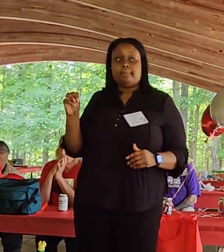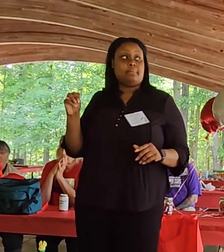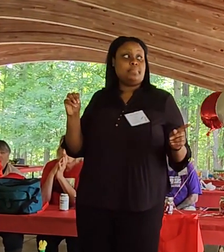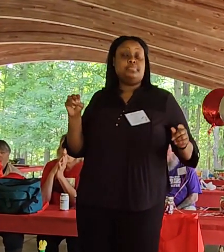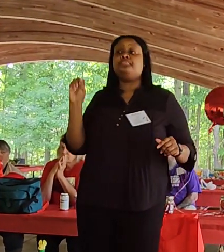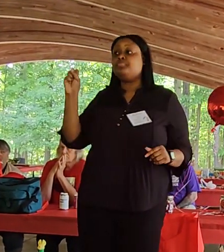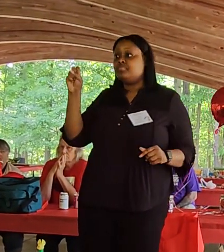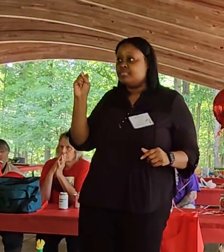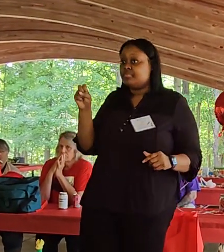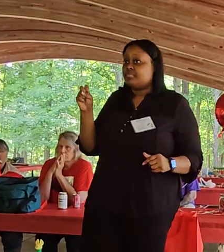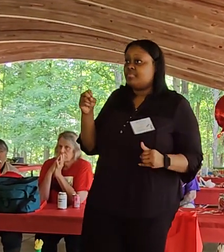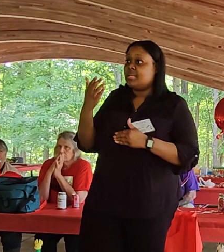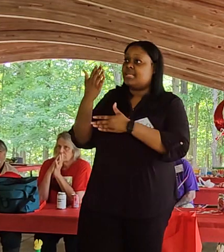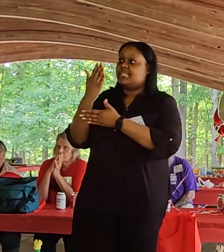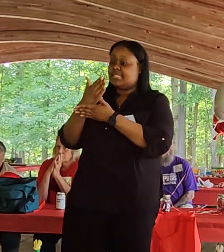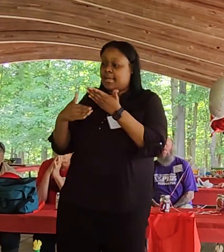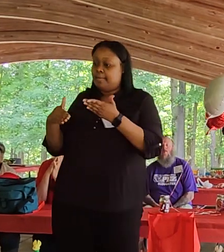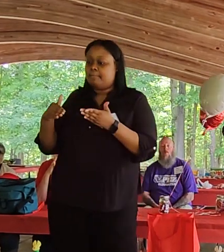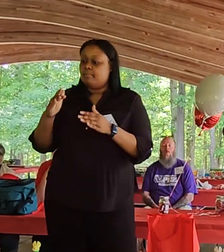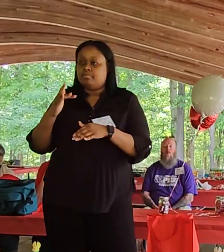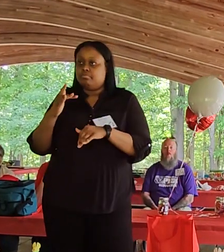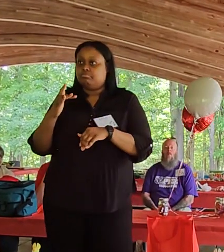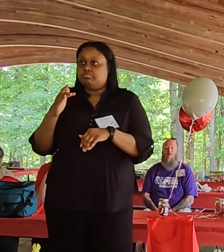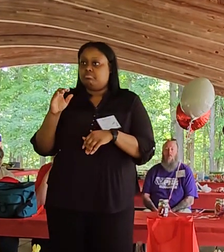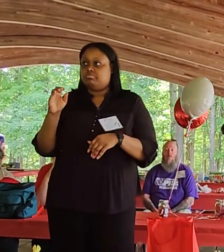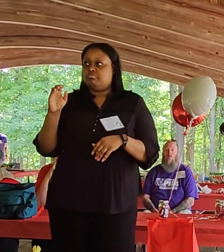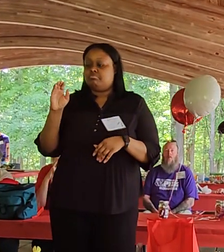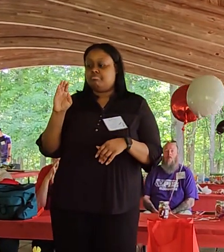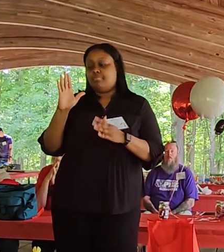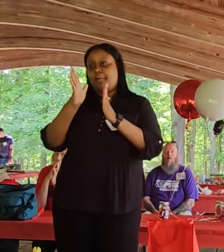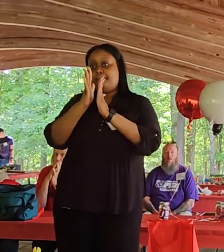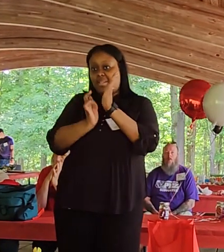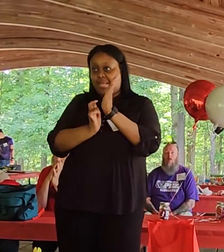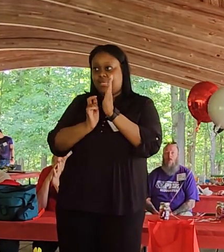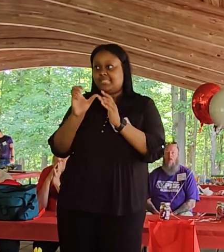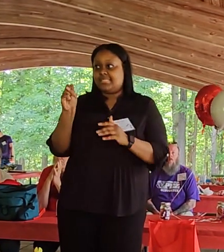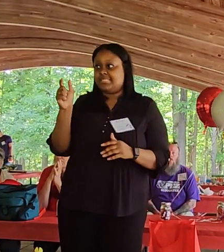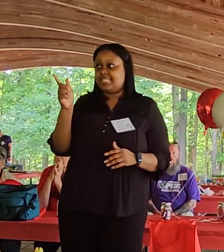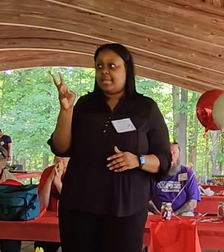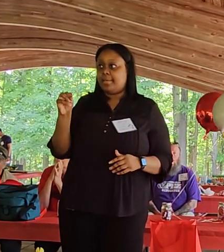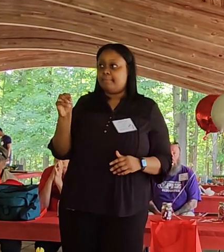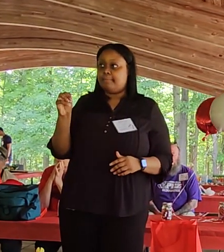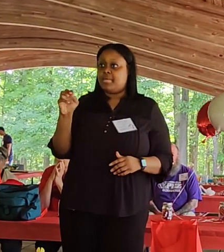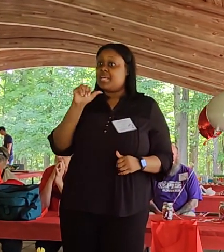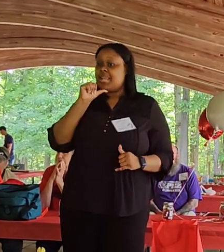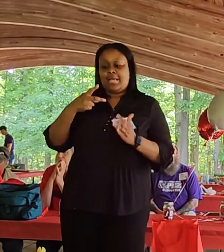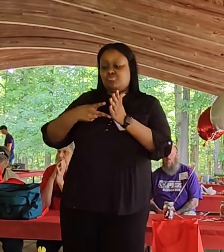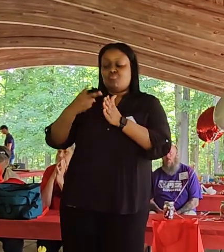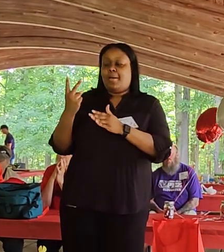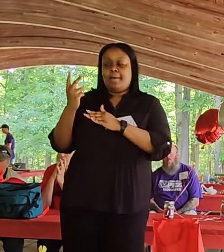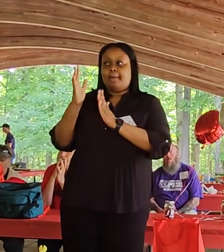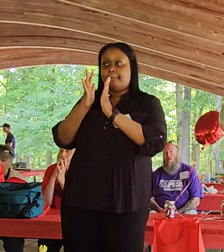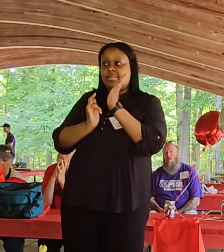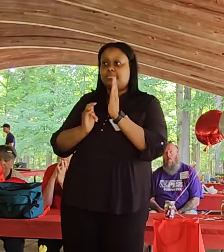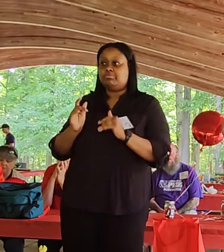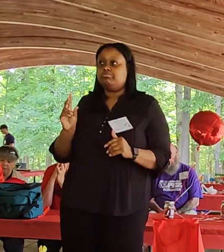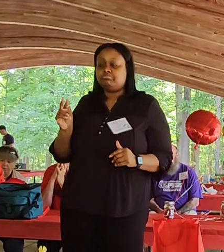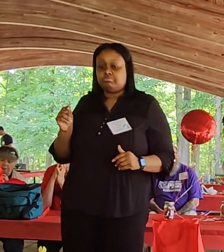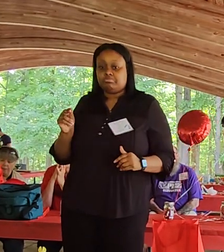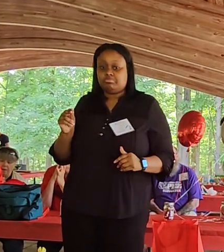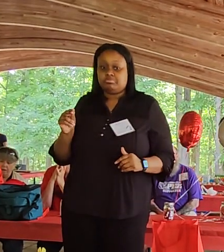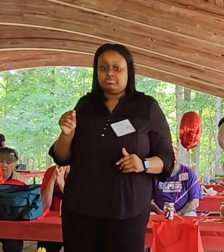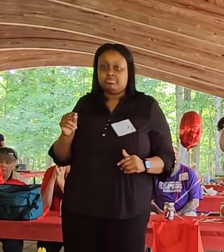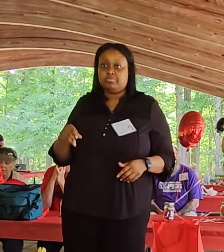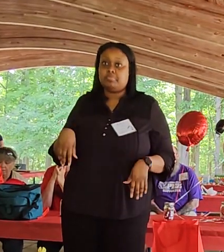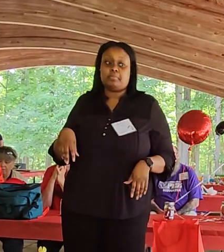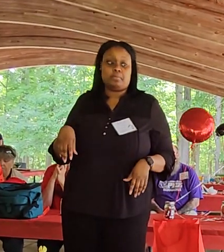and then there's some with no country number. But no double blank. No, not that I've seen. Again, it could exist. I